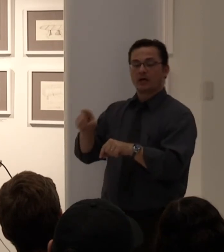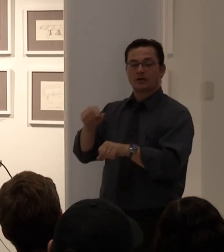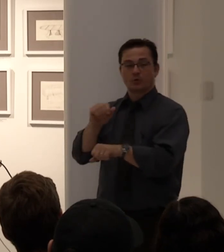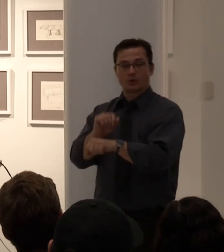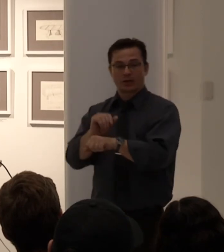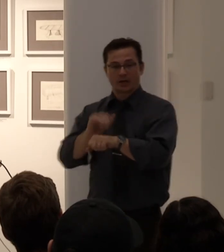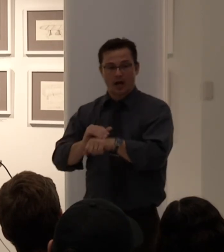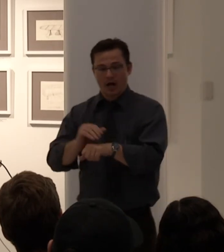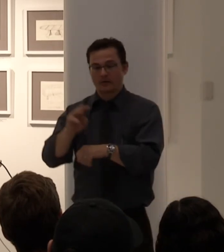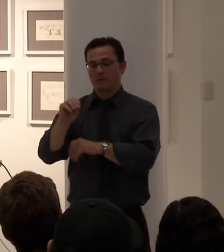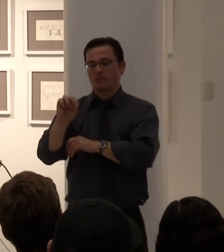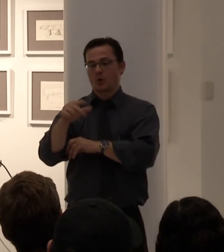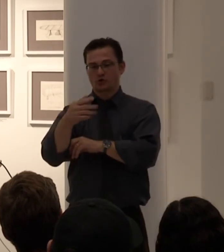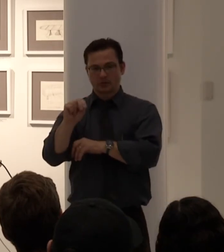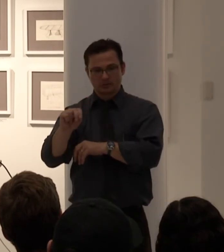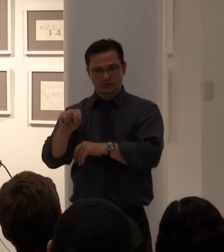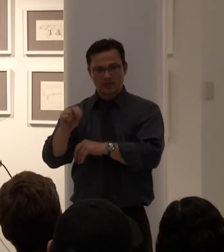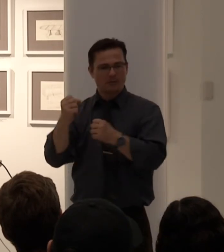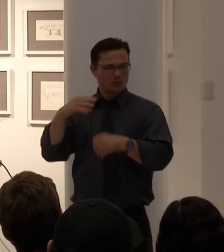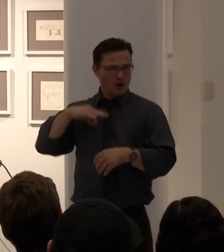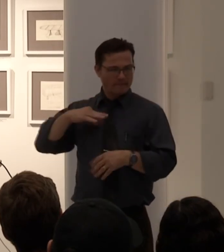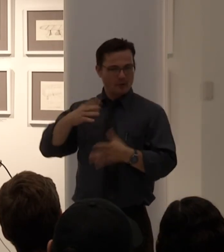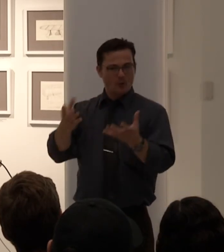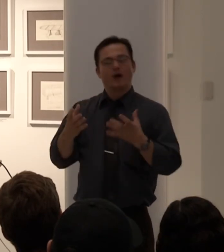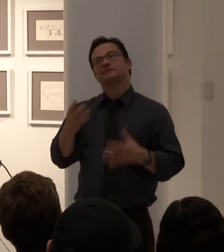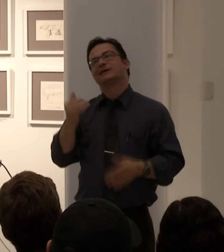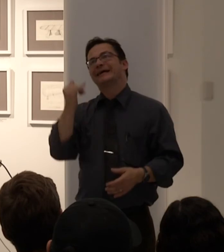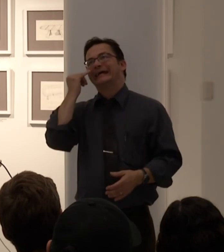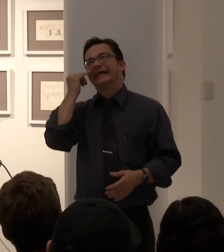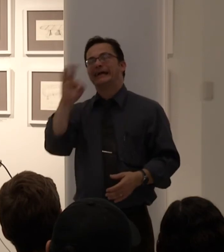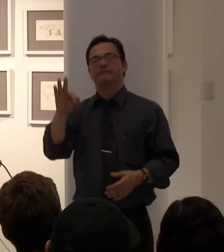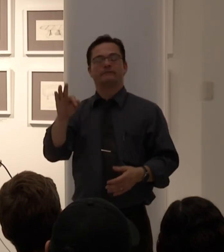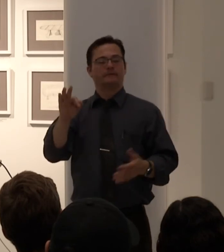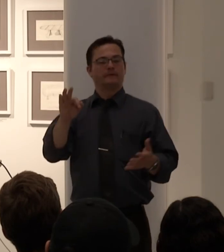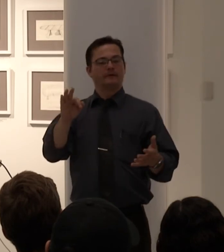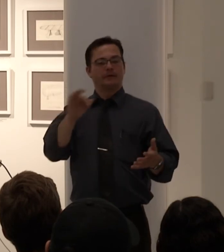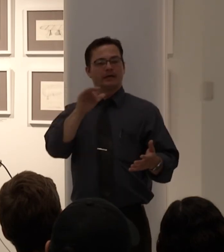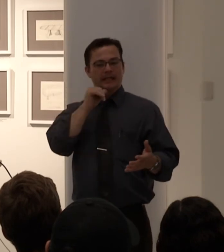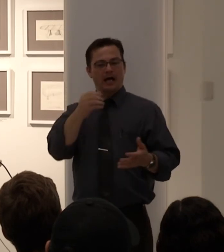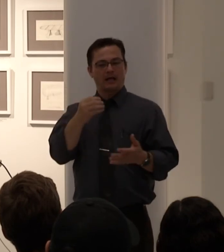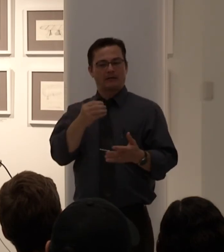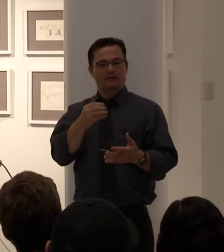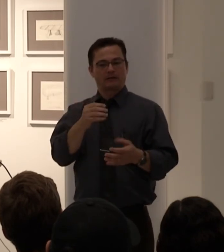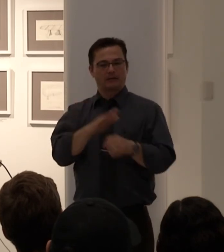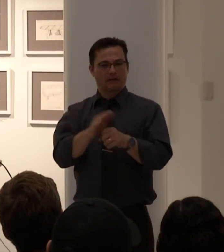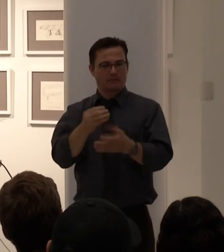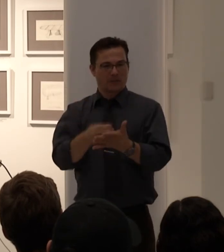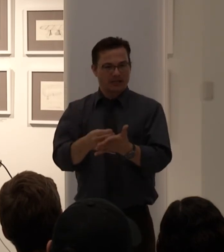the margin we want? If, let's say, we're not getting the margin we want, but it's at the right